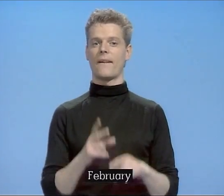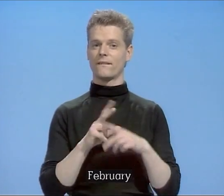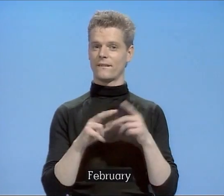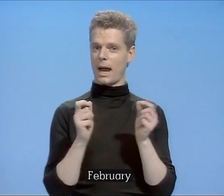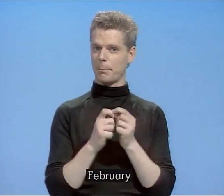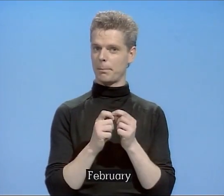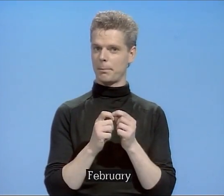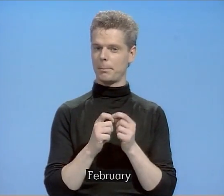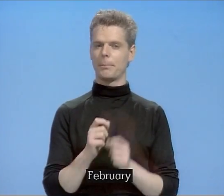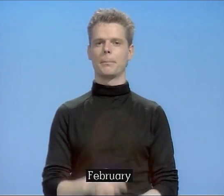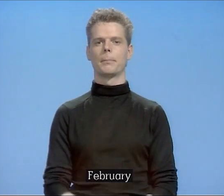February,